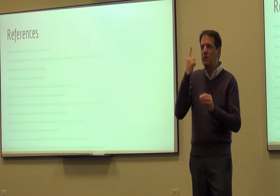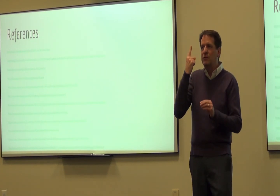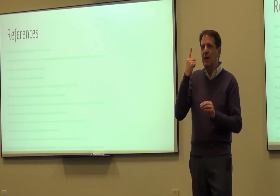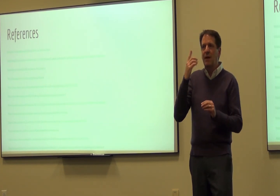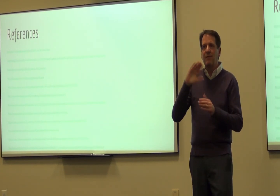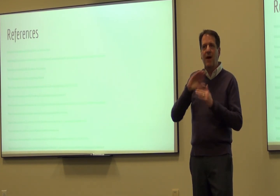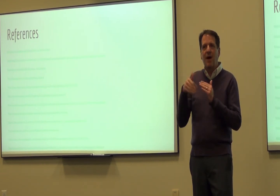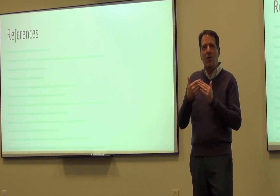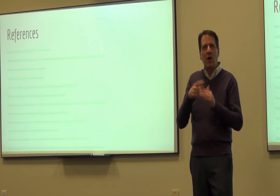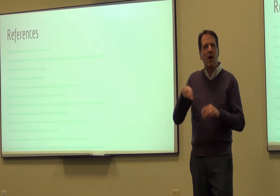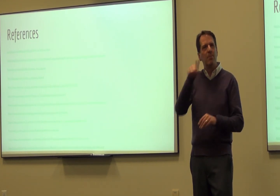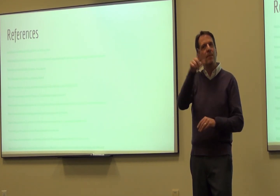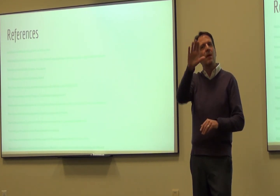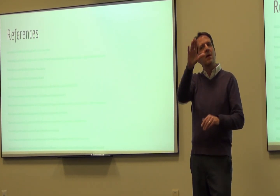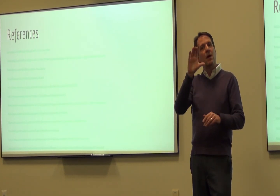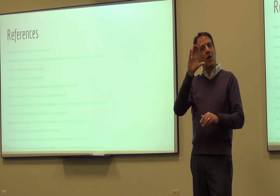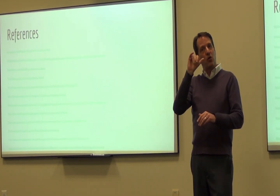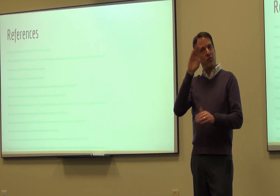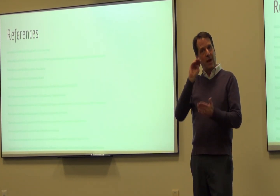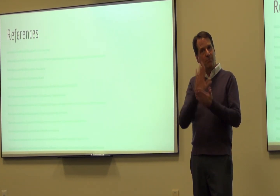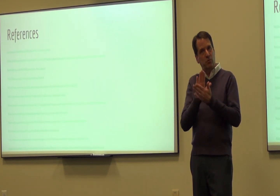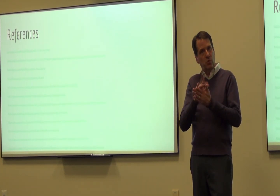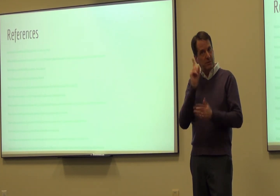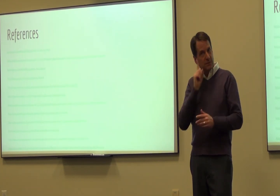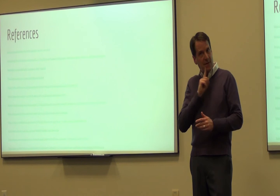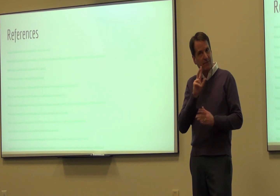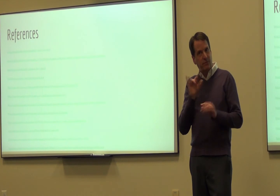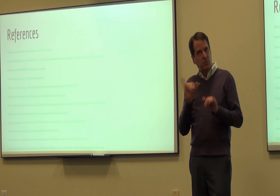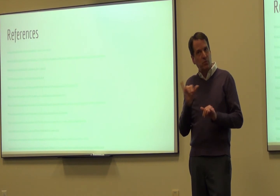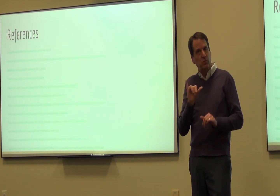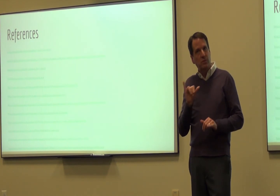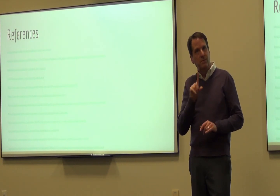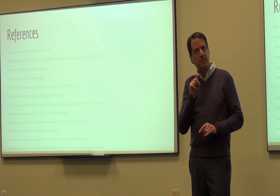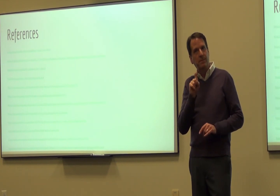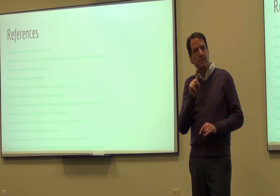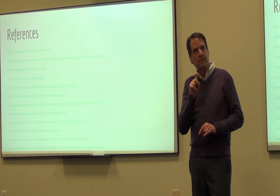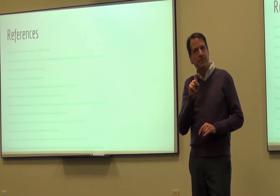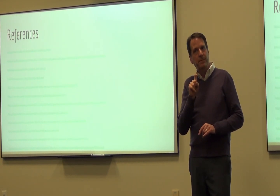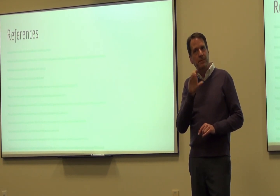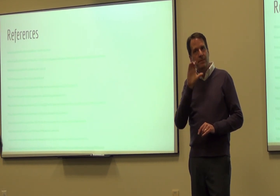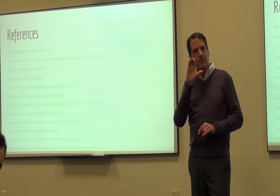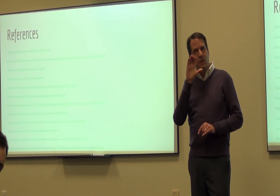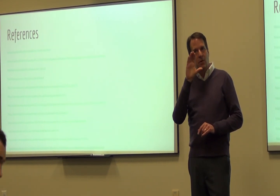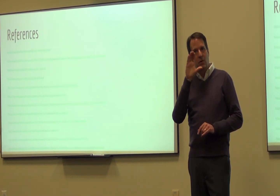It helps you to get a deeper understanding of the culture. Do they have deaf cram schools?